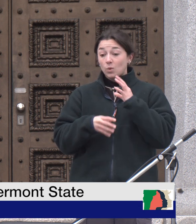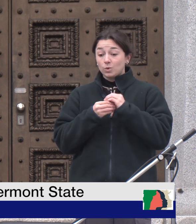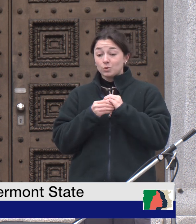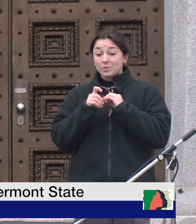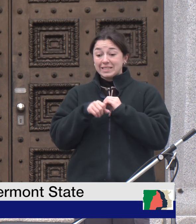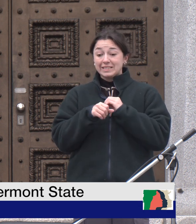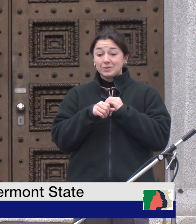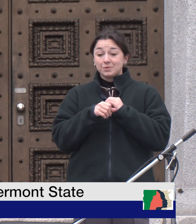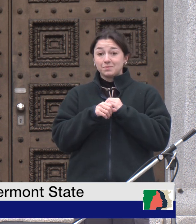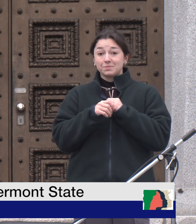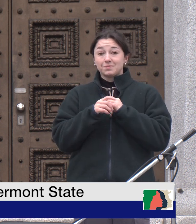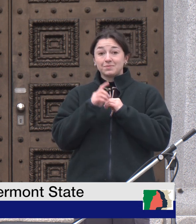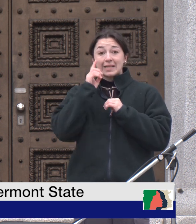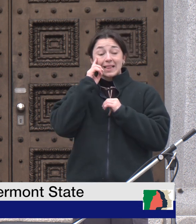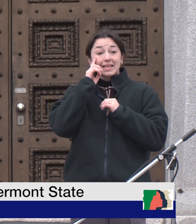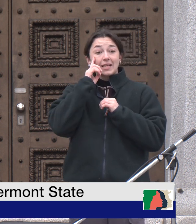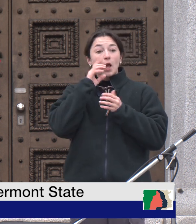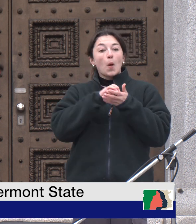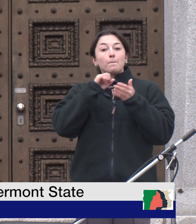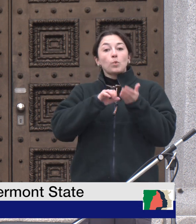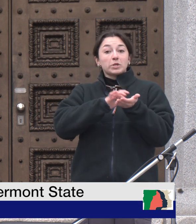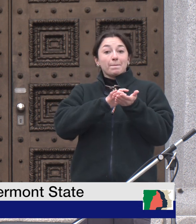consider stockpiling abortion pills,